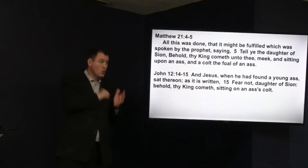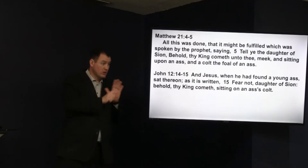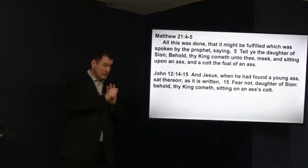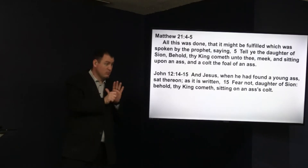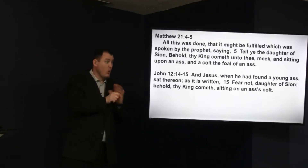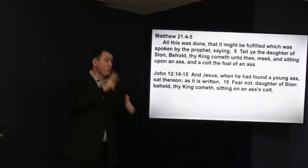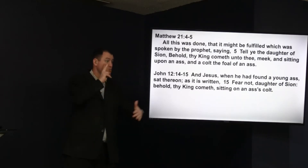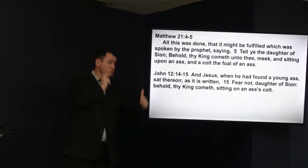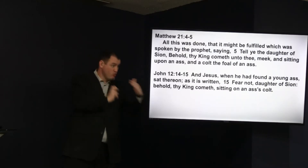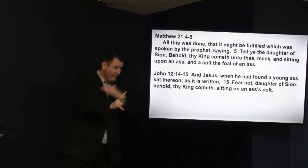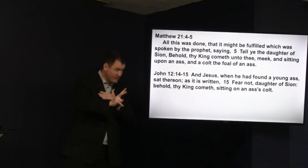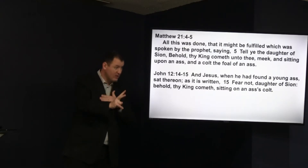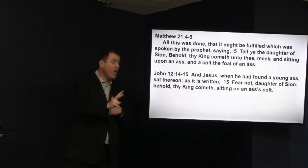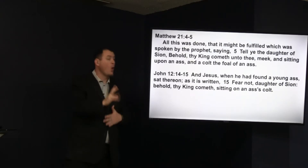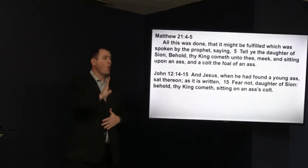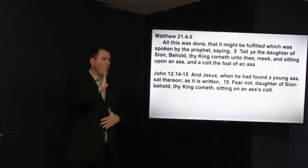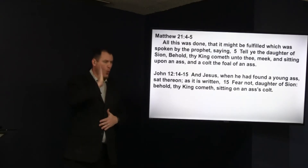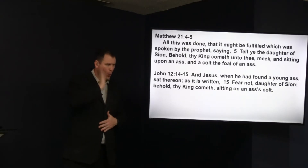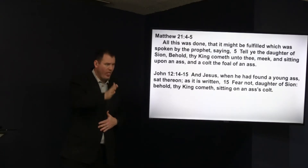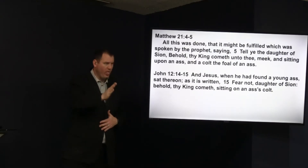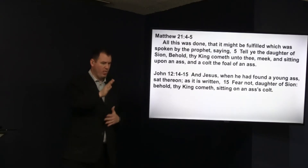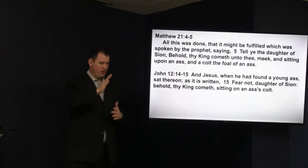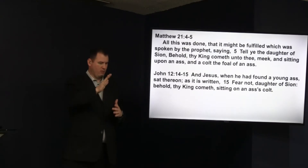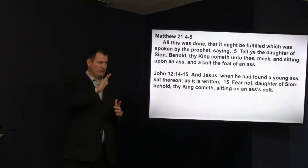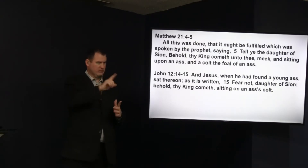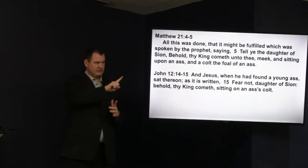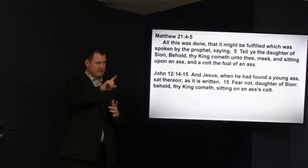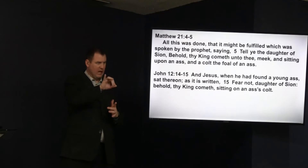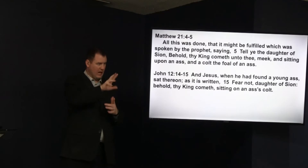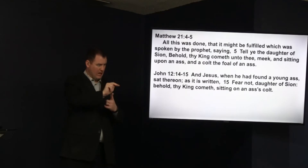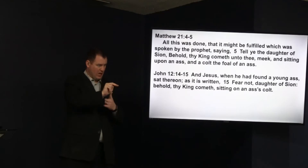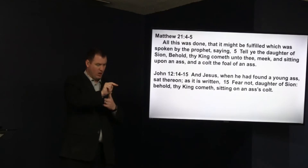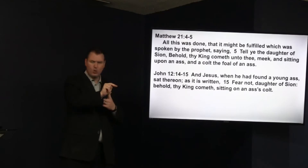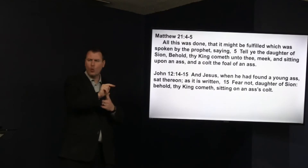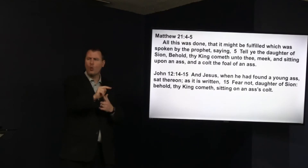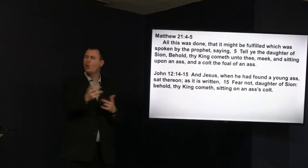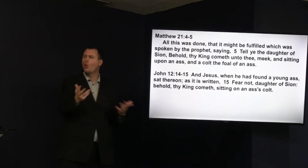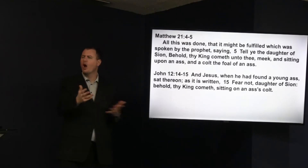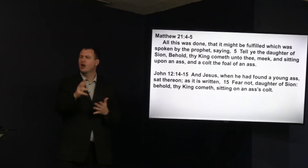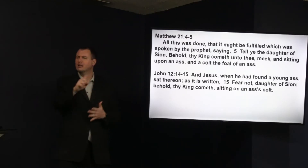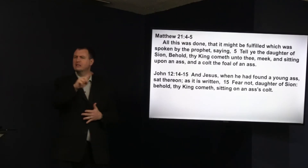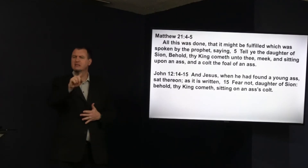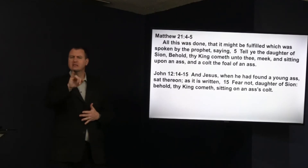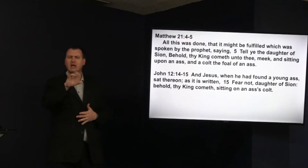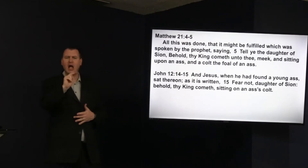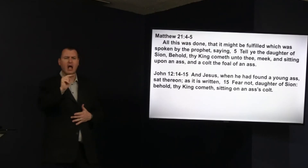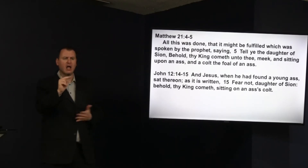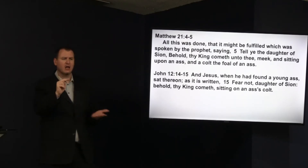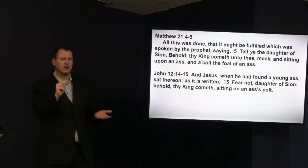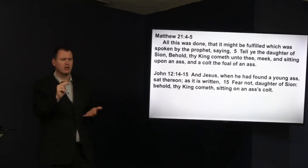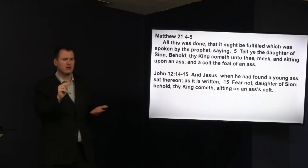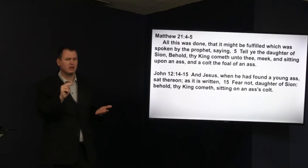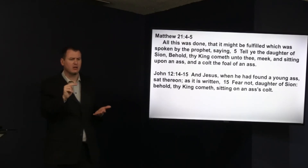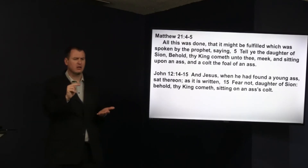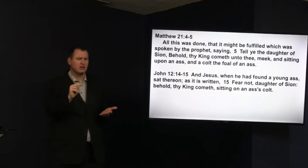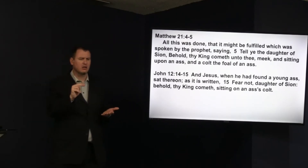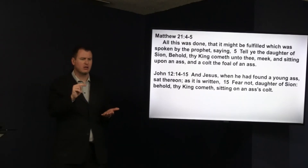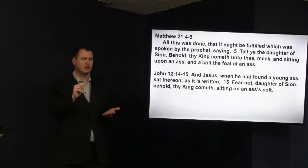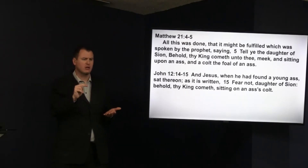Remember, Jesus came to fulfill prophecy. And so it was prophesied that